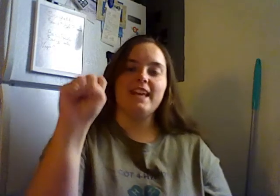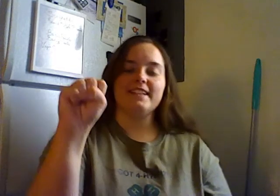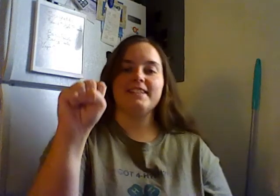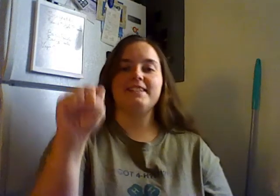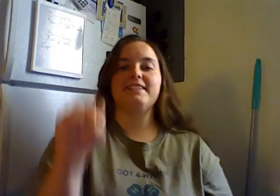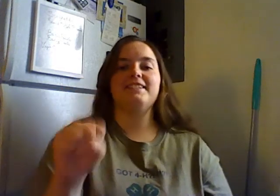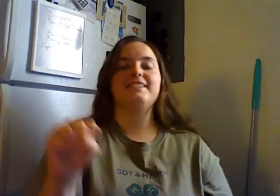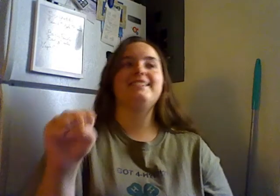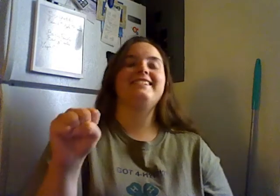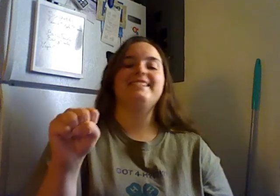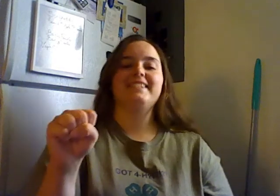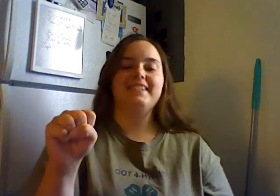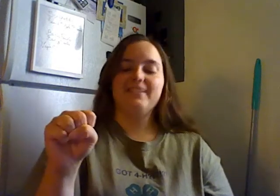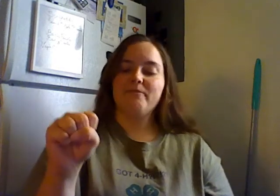S.